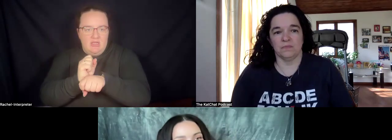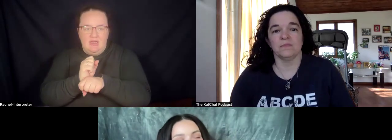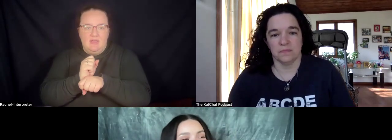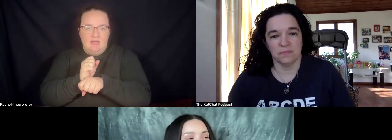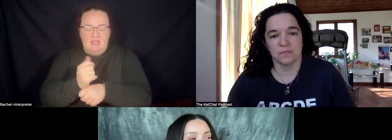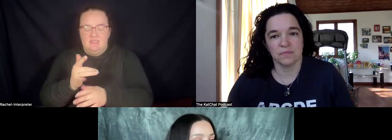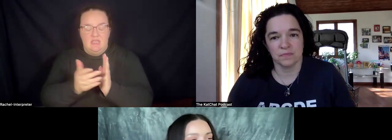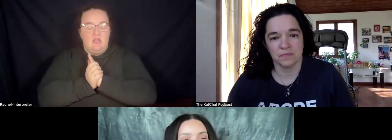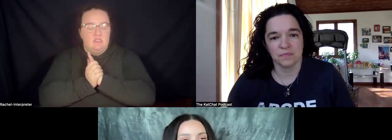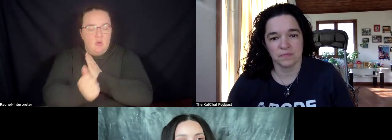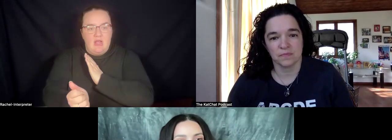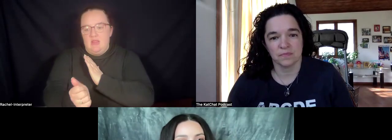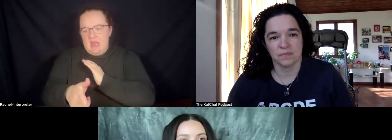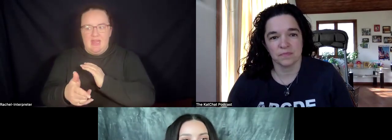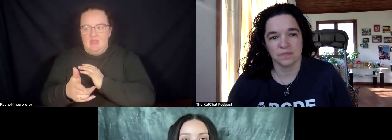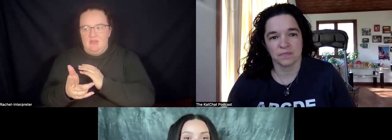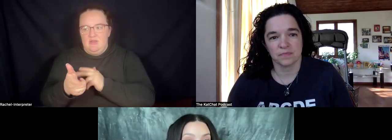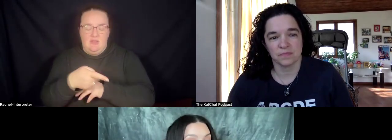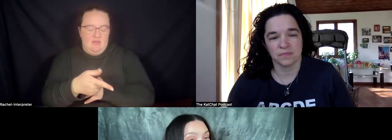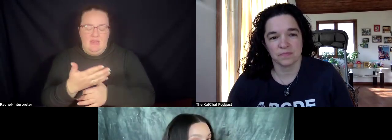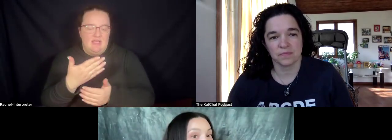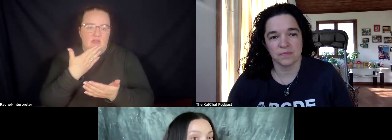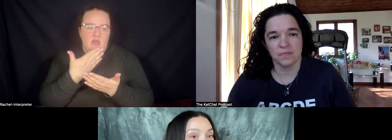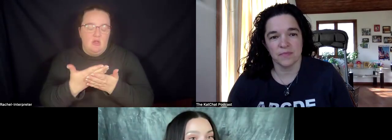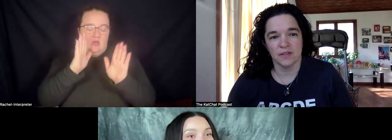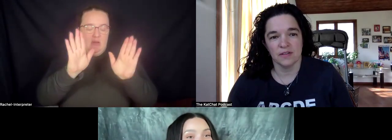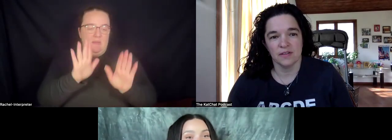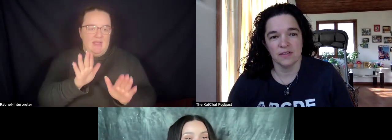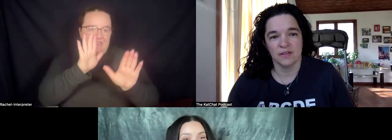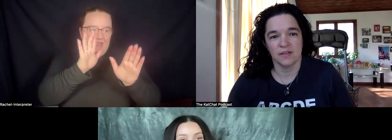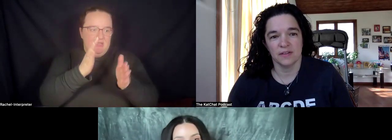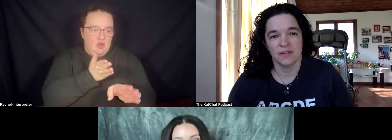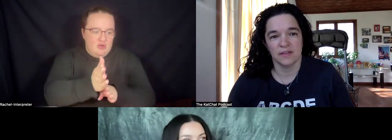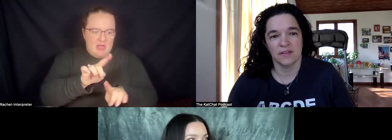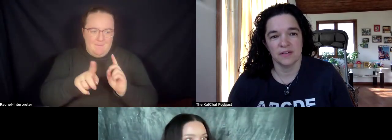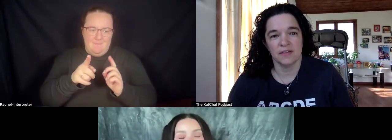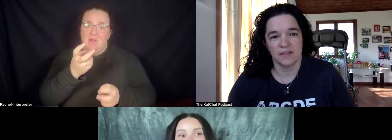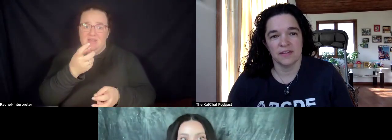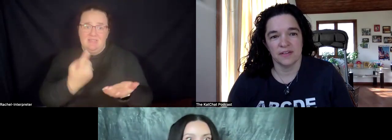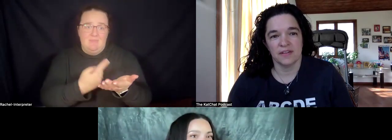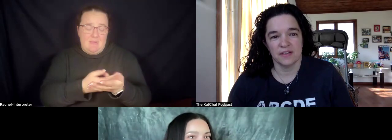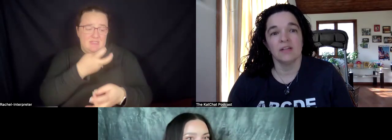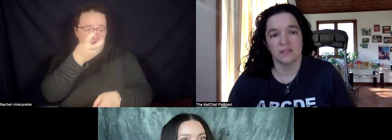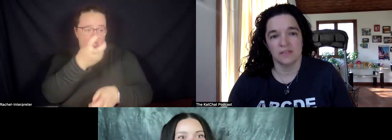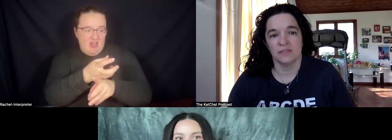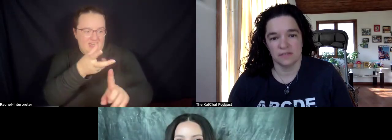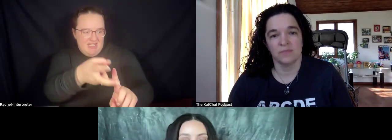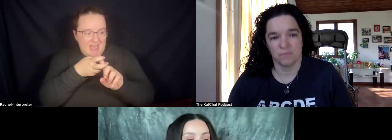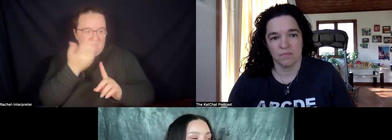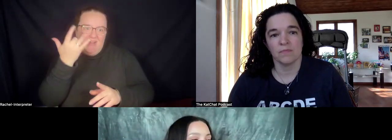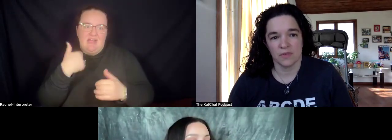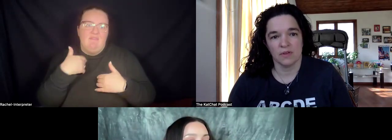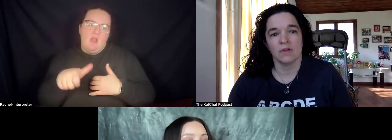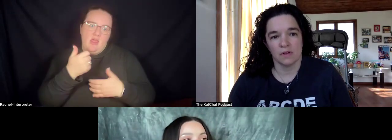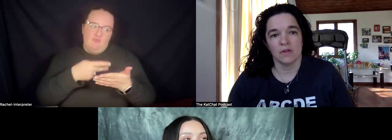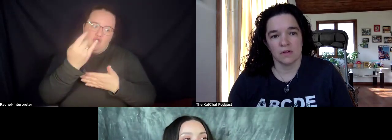talented, and he absolutely deserves the career that he's had. But I know that he's hard to lock down because he's constantly got another project in the works